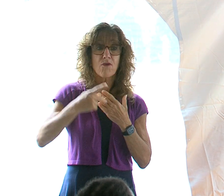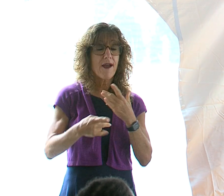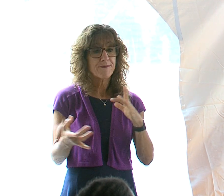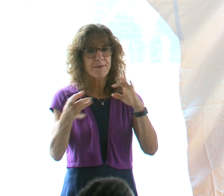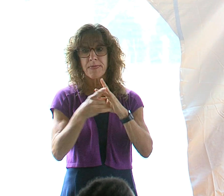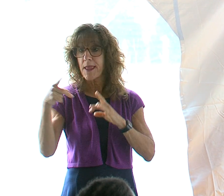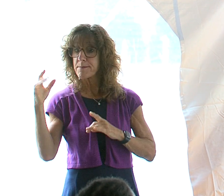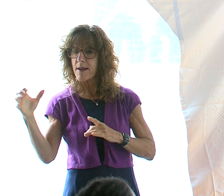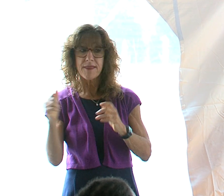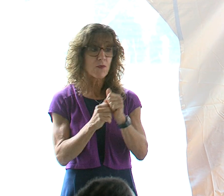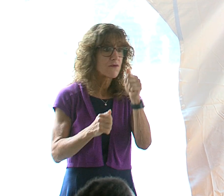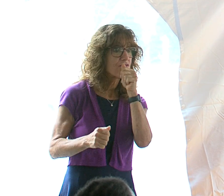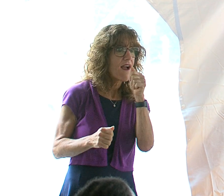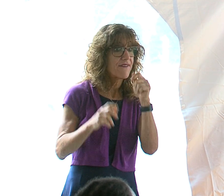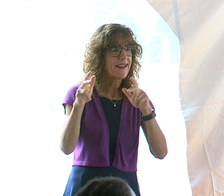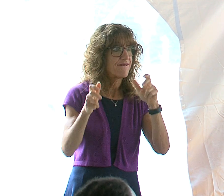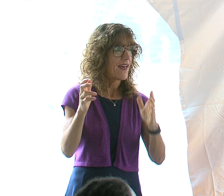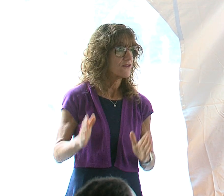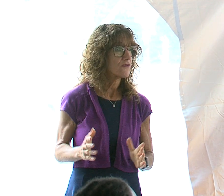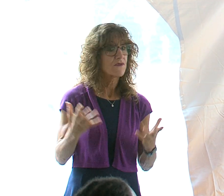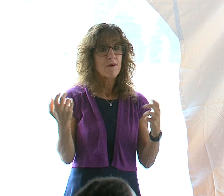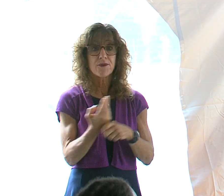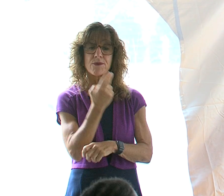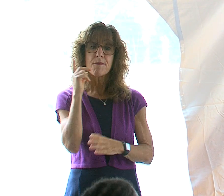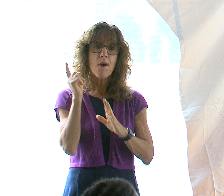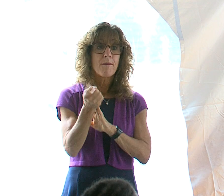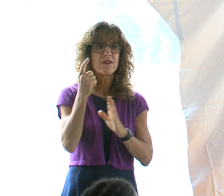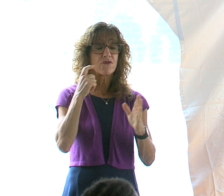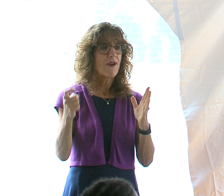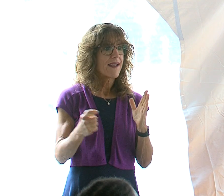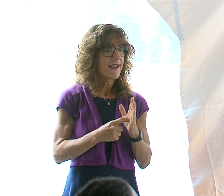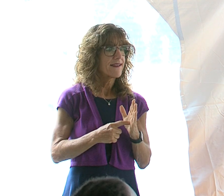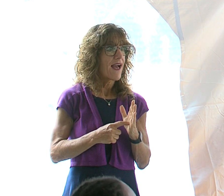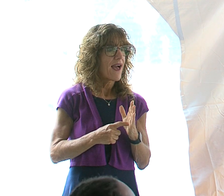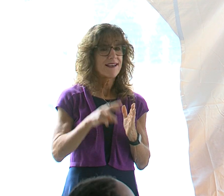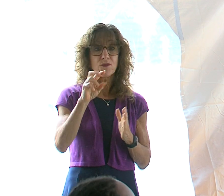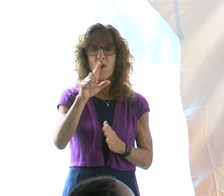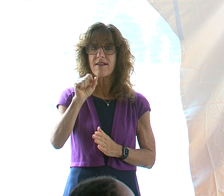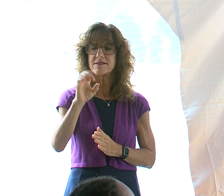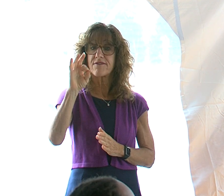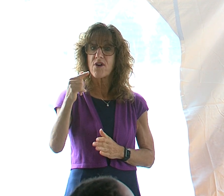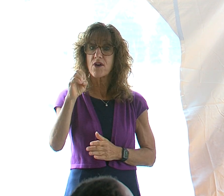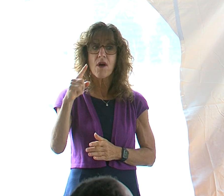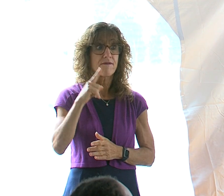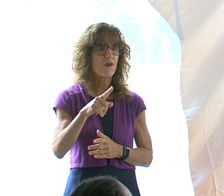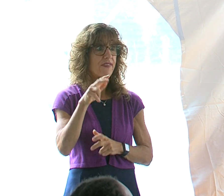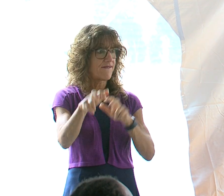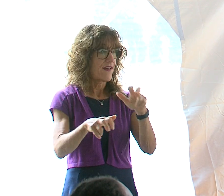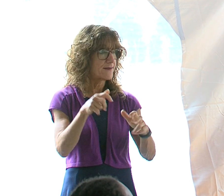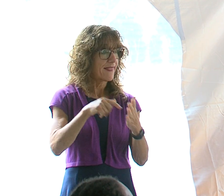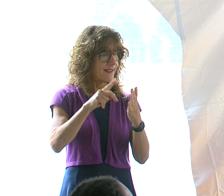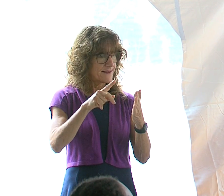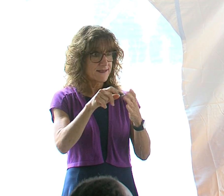the public sector with private investors. So I want to take a moment to recognize Wells Fargo for their significant investments in